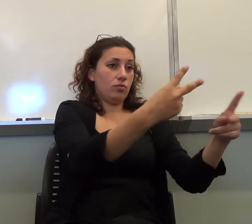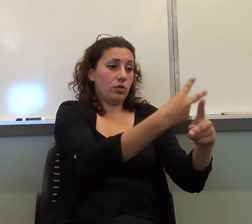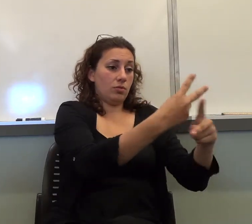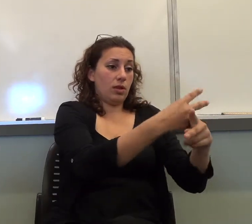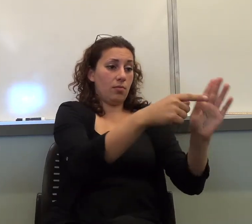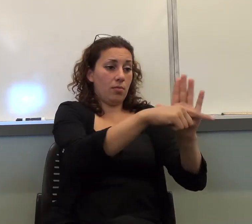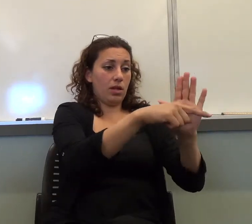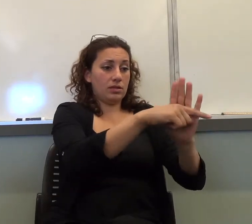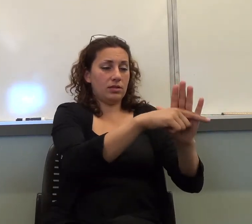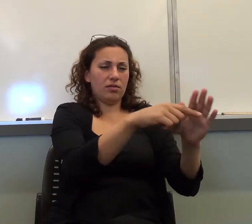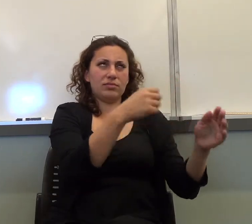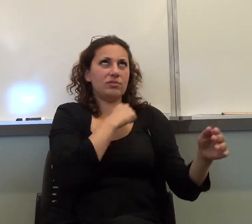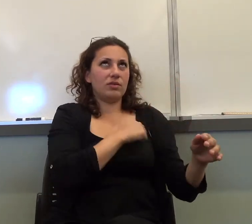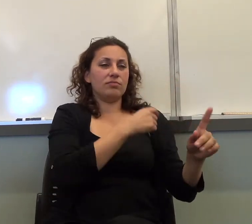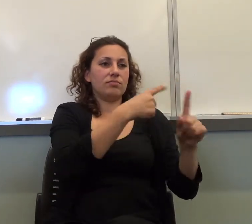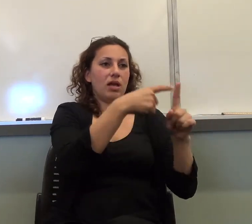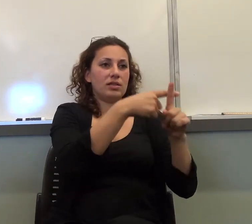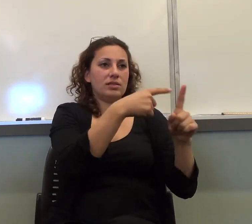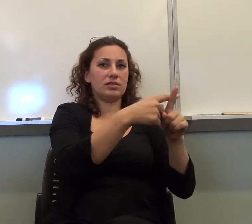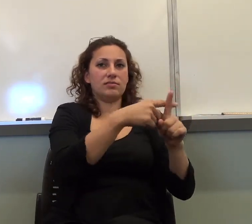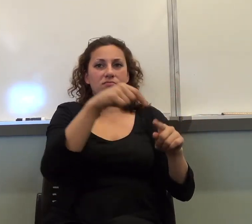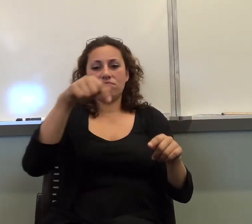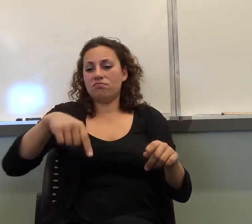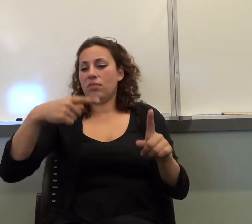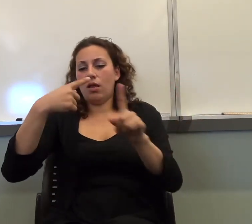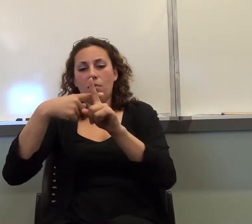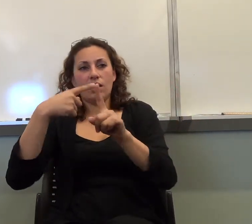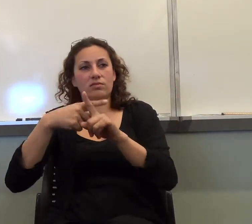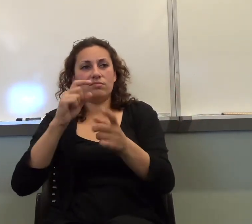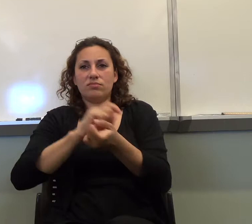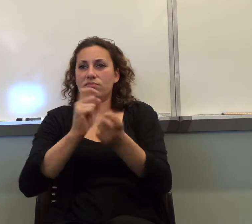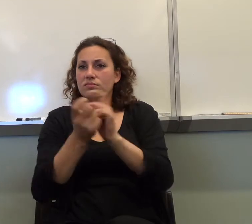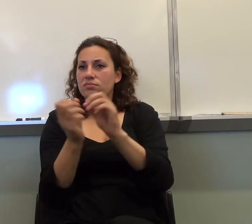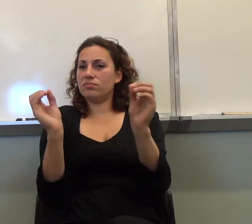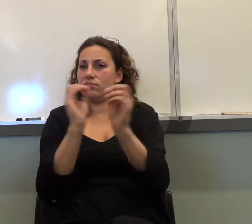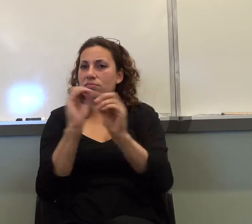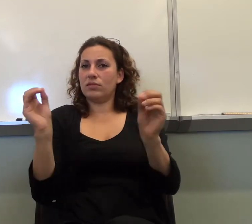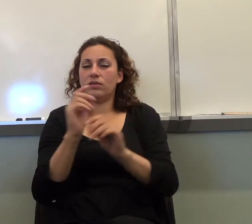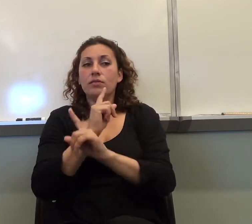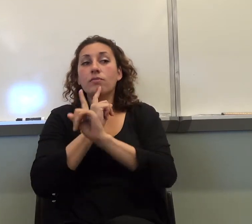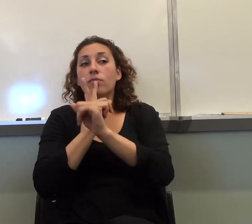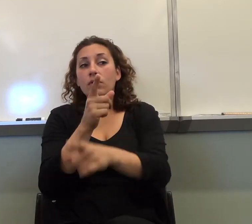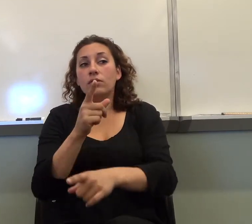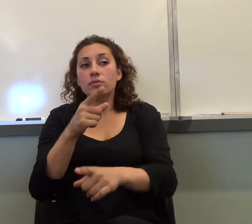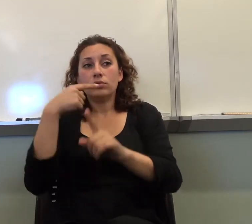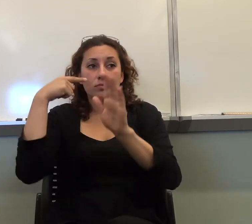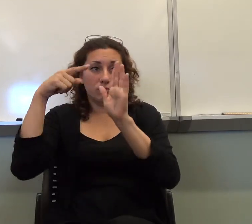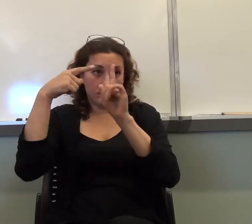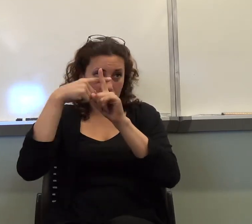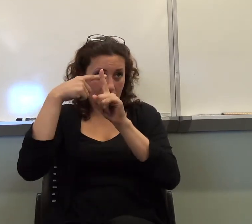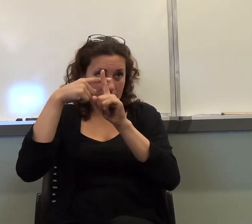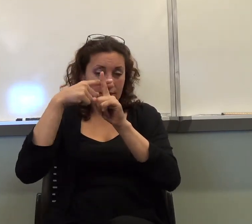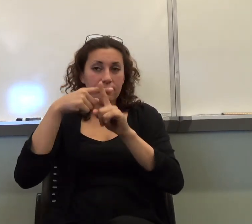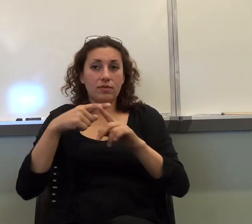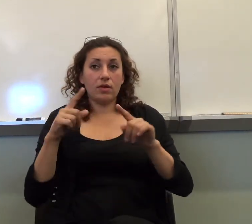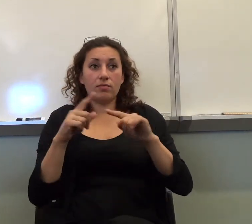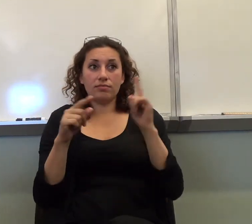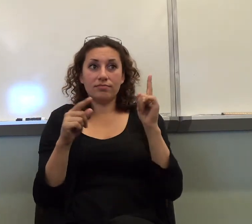else is positive, so that's not going to change anything. So the result has to be positive. Bottom line is you simply look